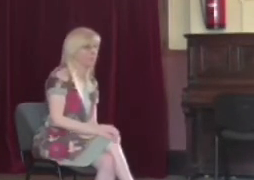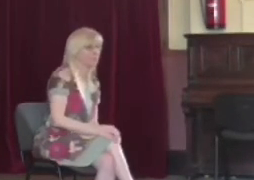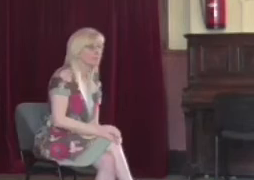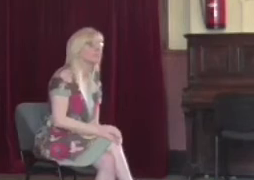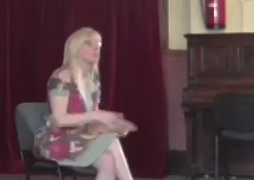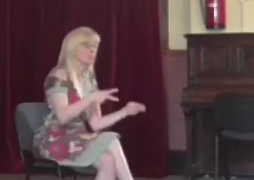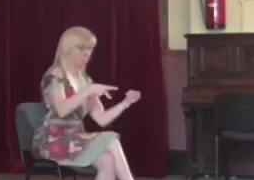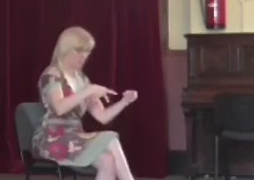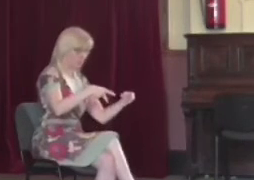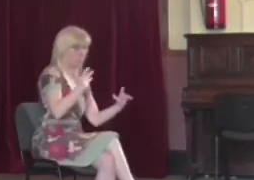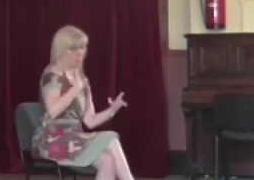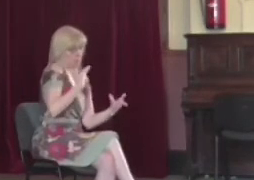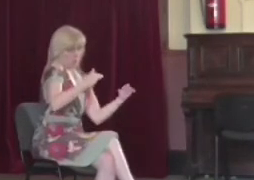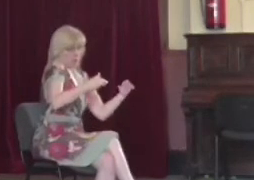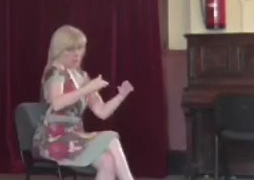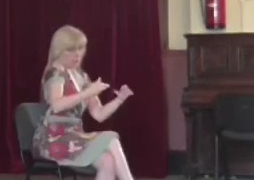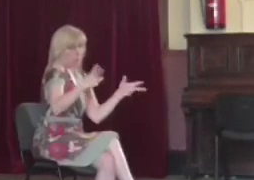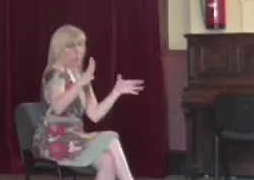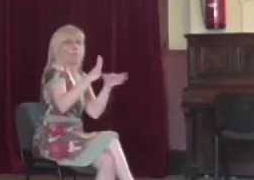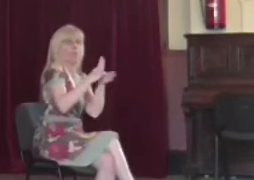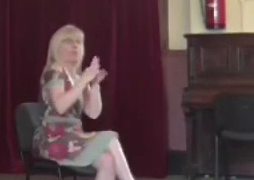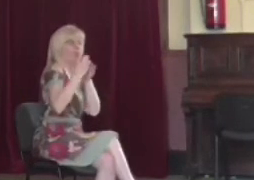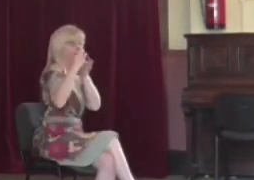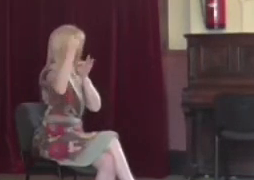What is your greatest plan?